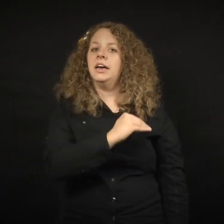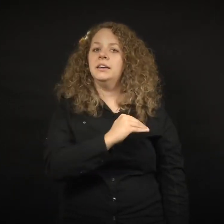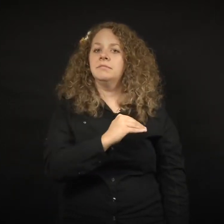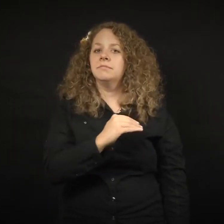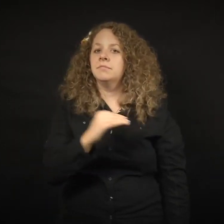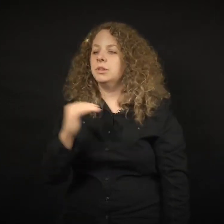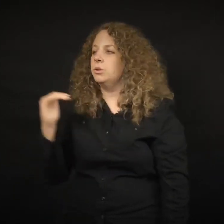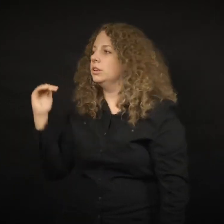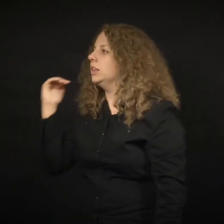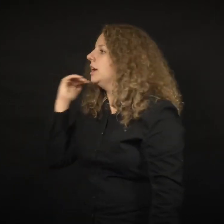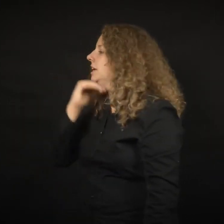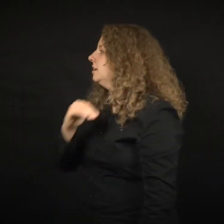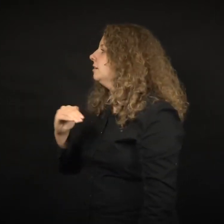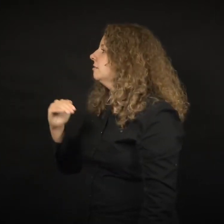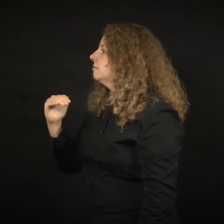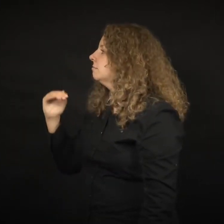Lie or lying.